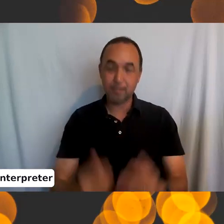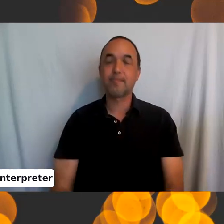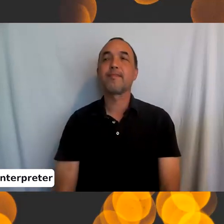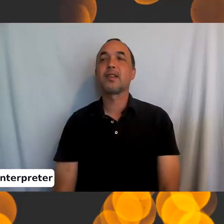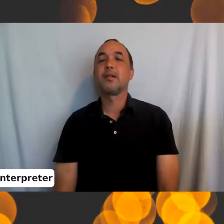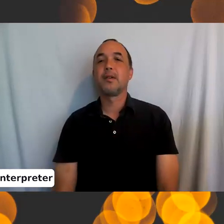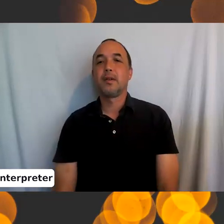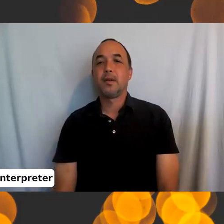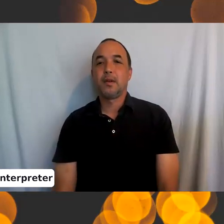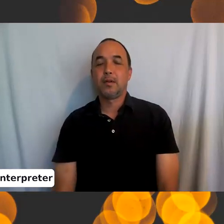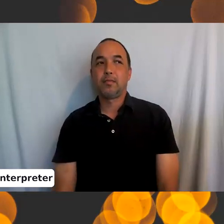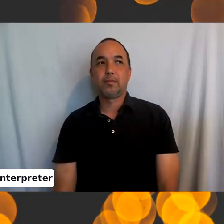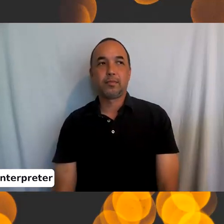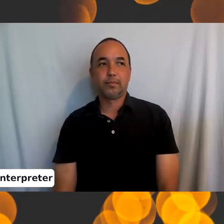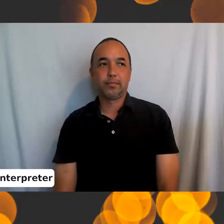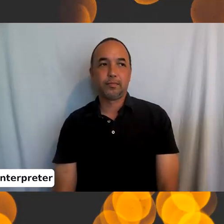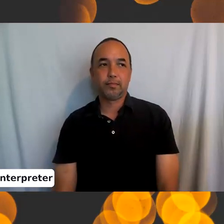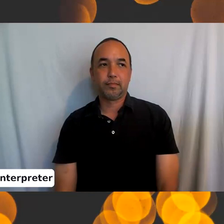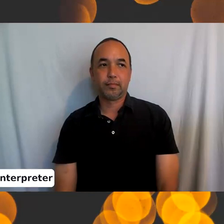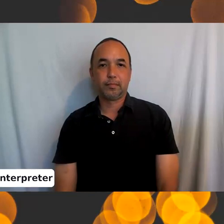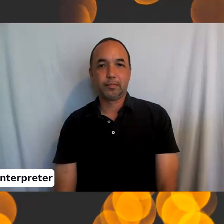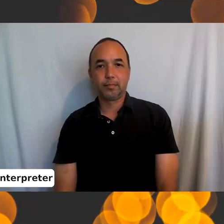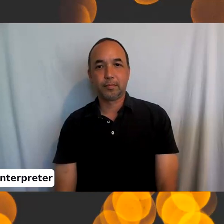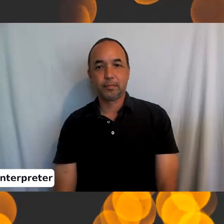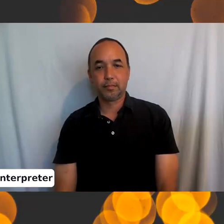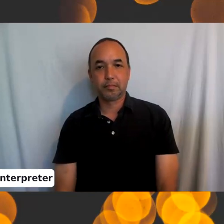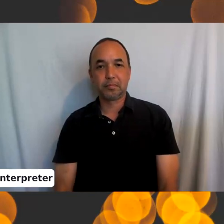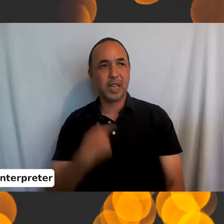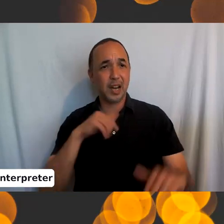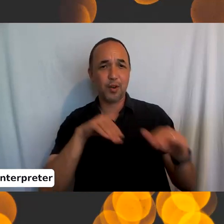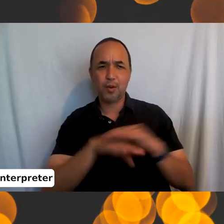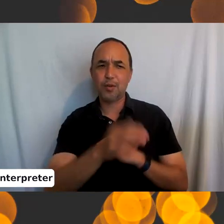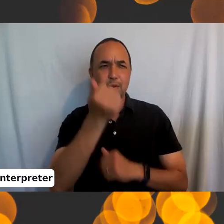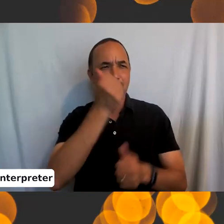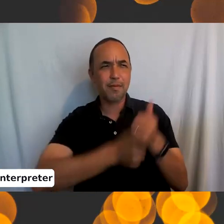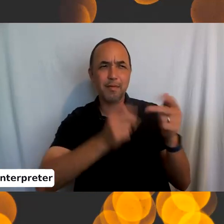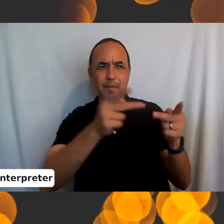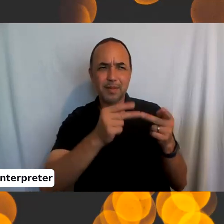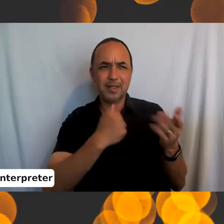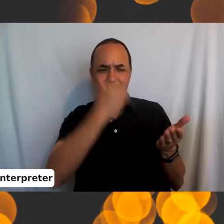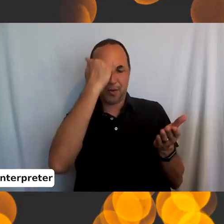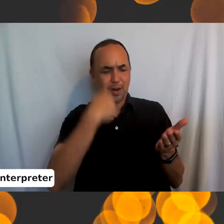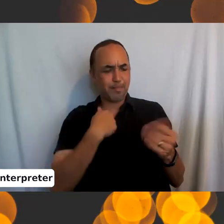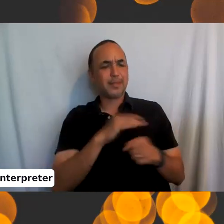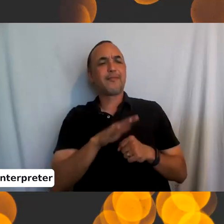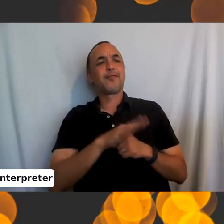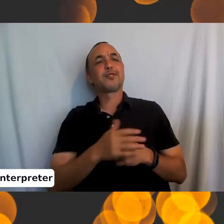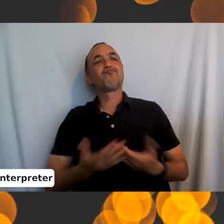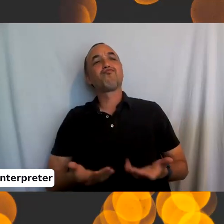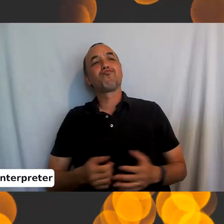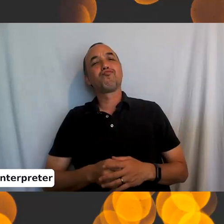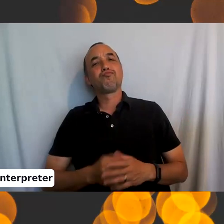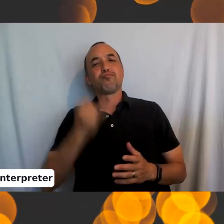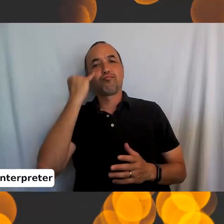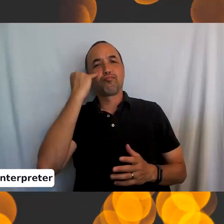walk into every location knowing that I am enough, because if I have that religious medal,